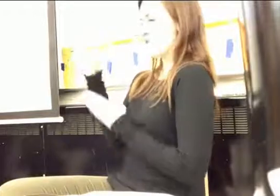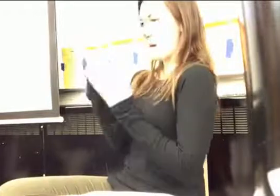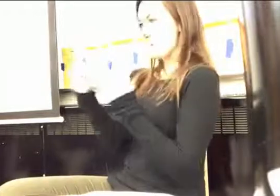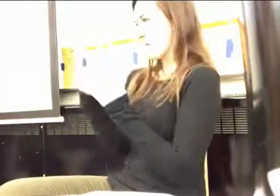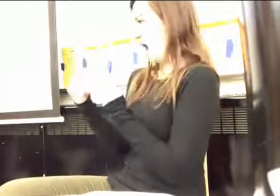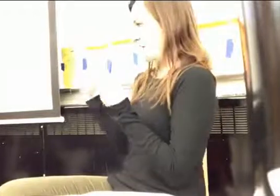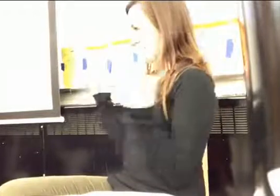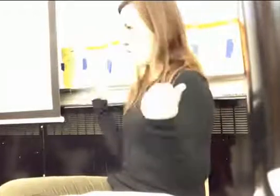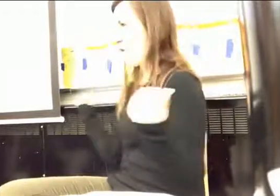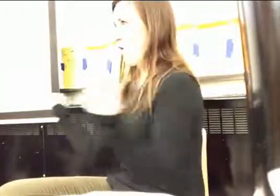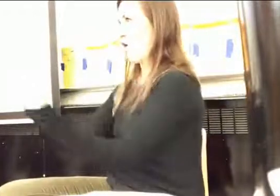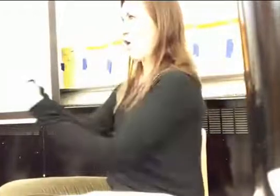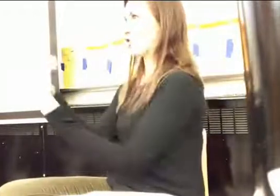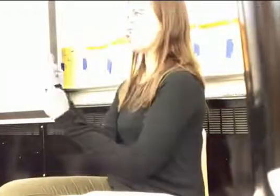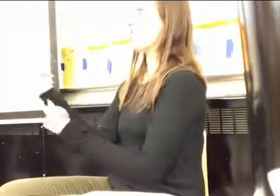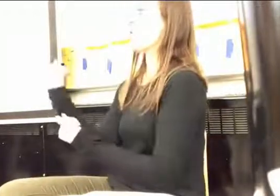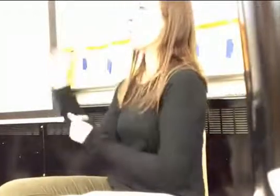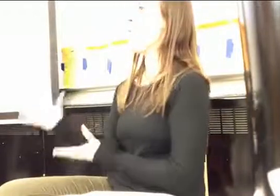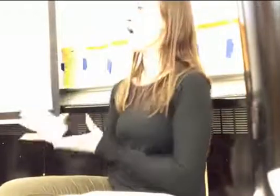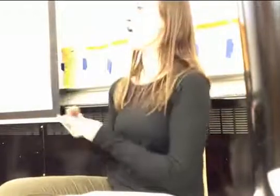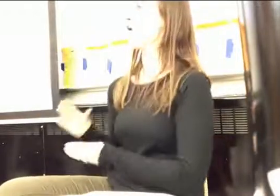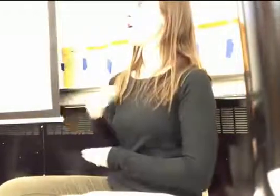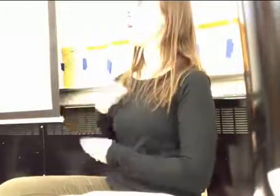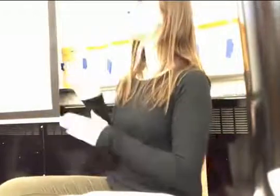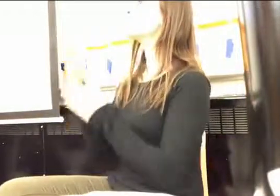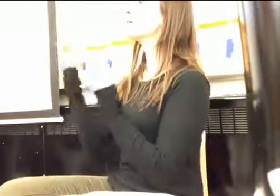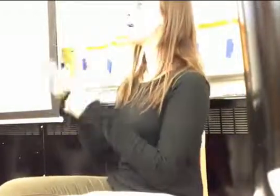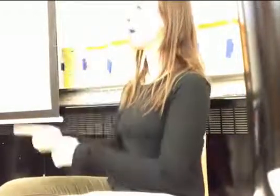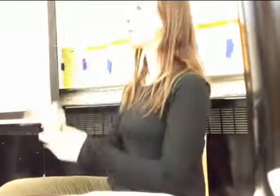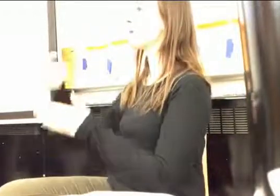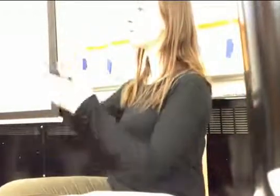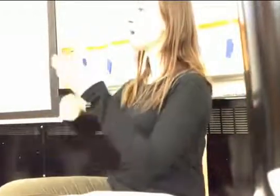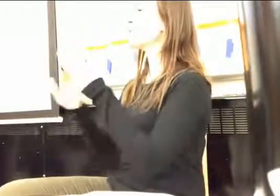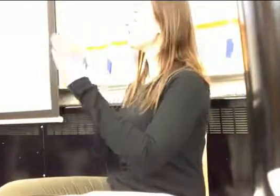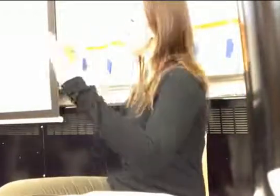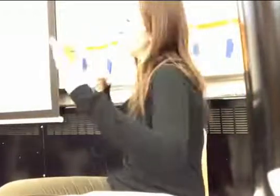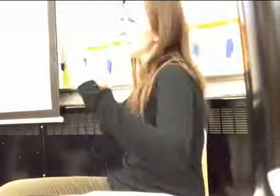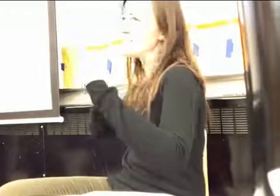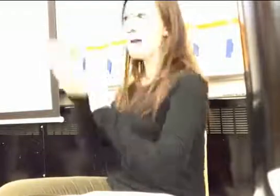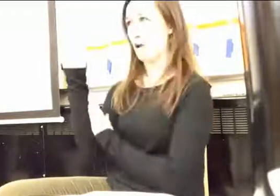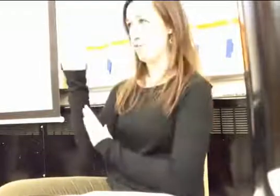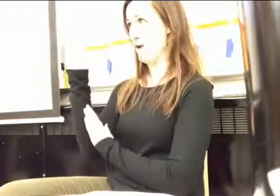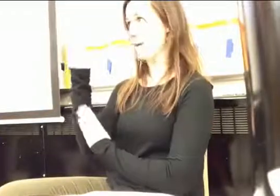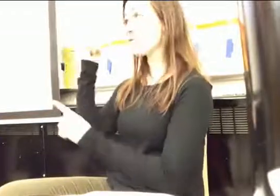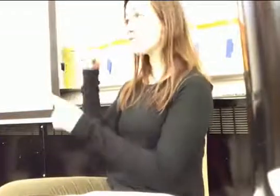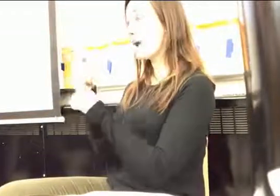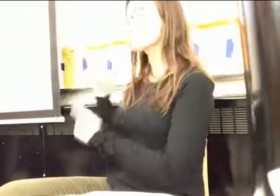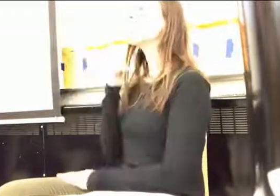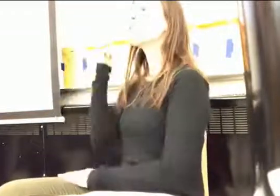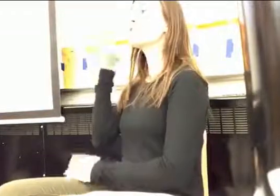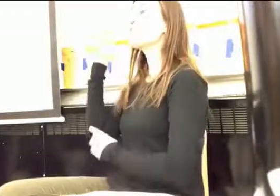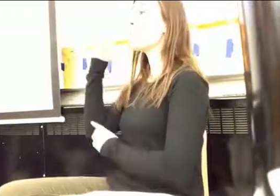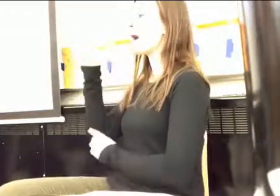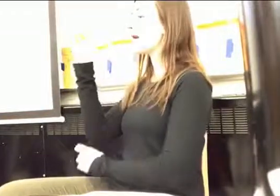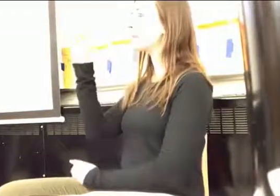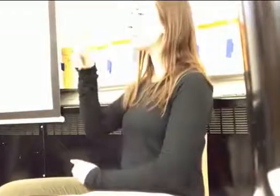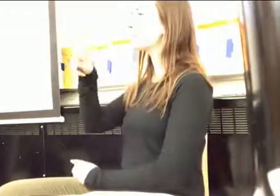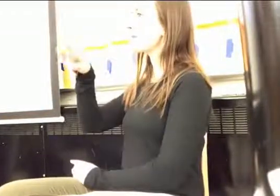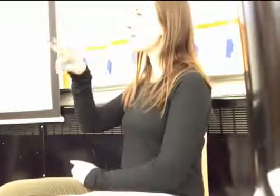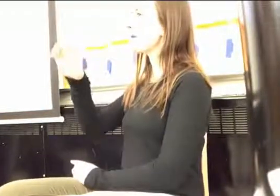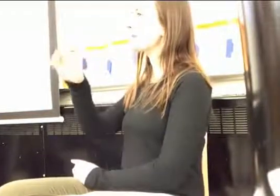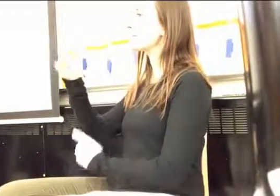the companies. What's going to happen to your airline prices? They're going to skyrocket. There's a reason why SpaceX can